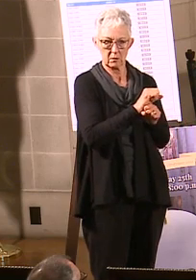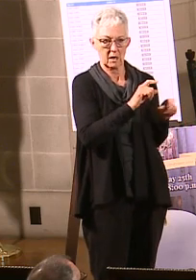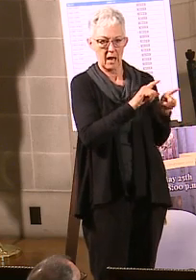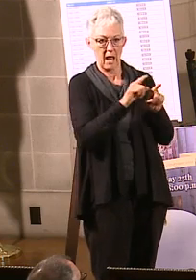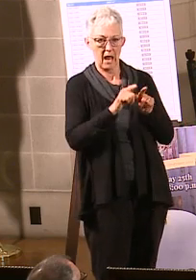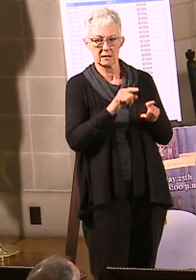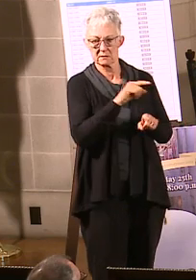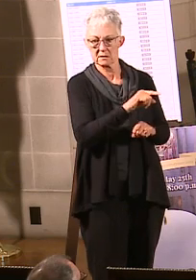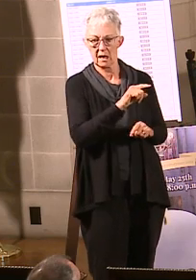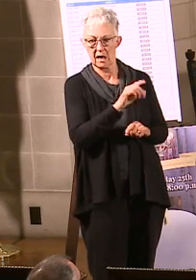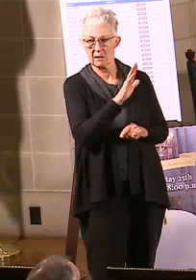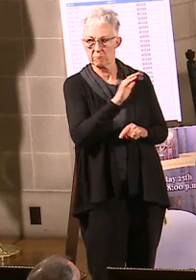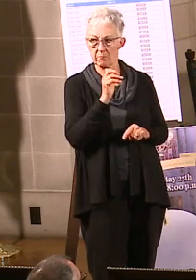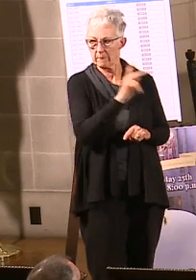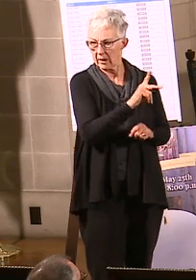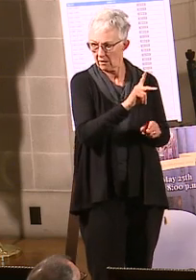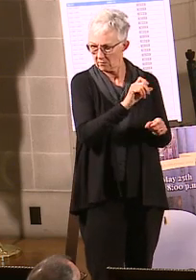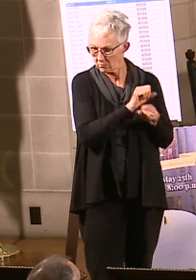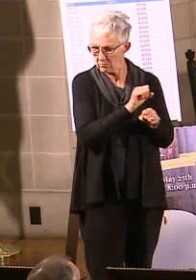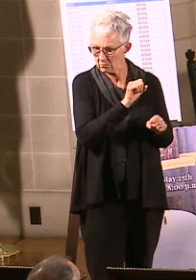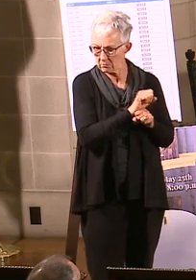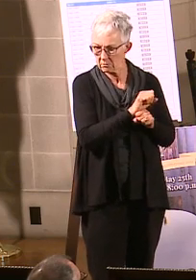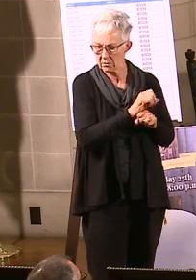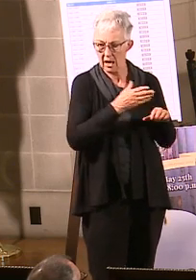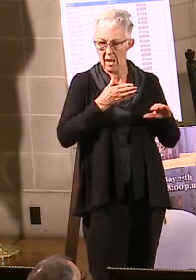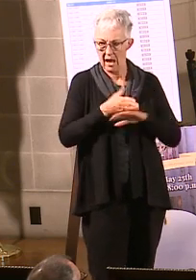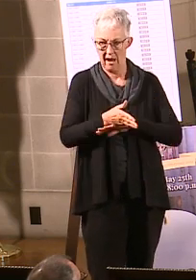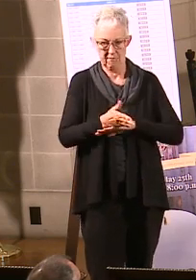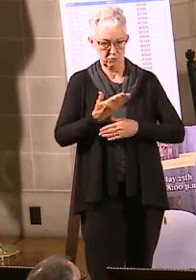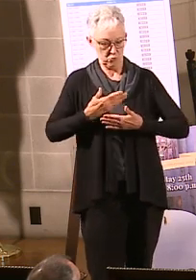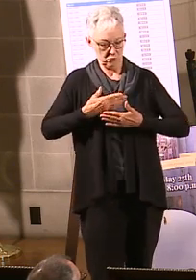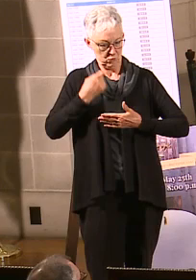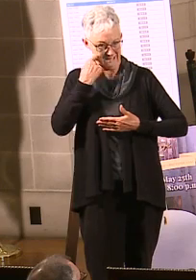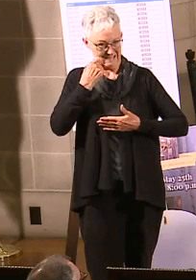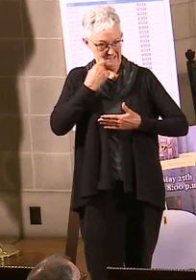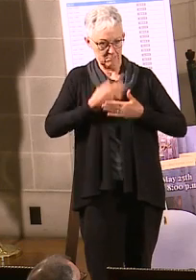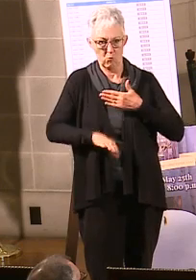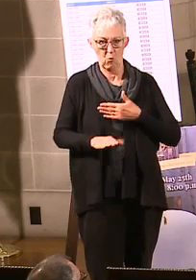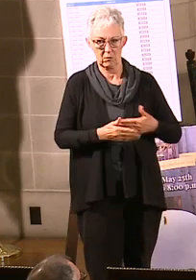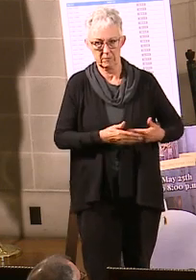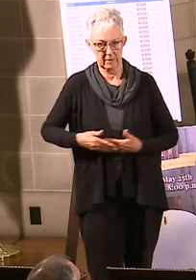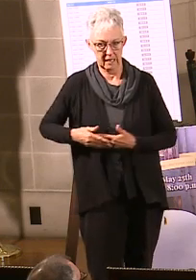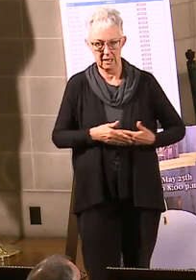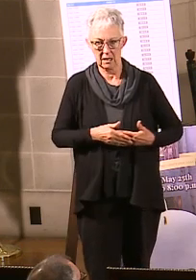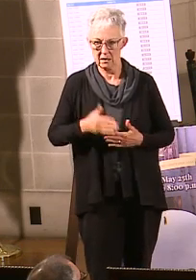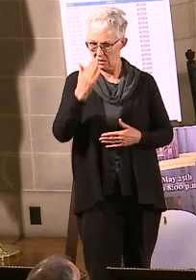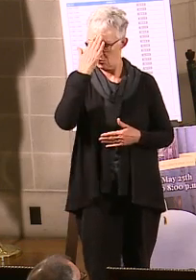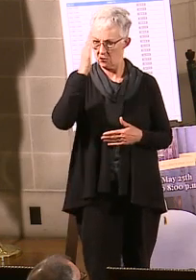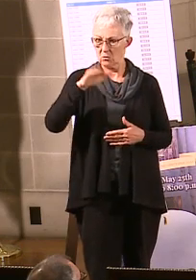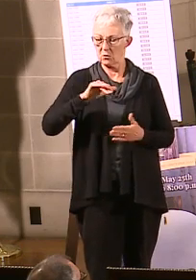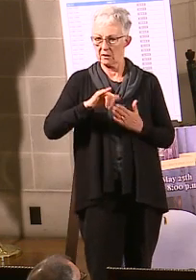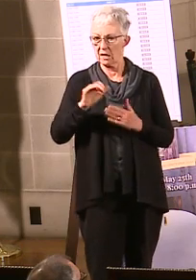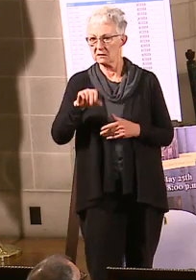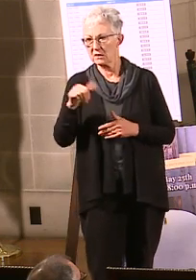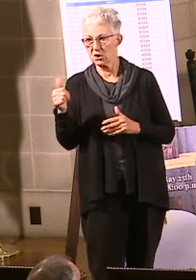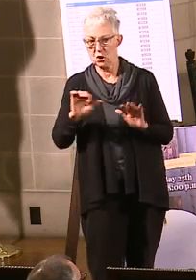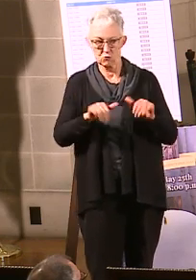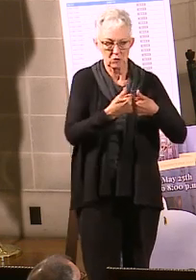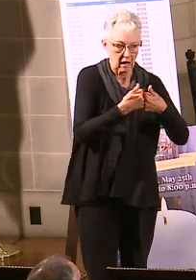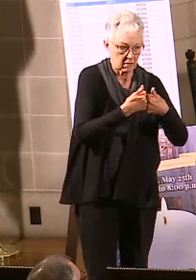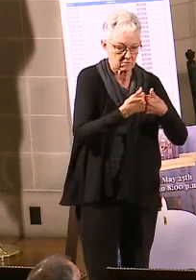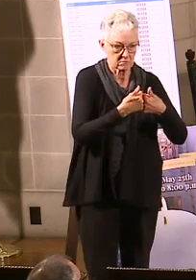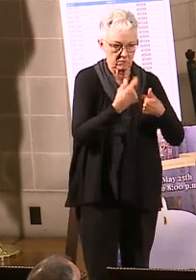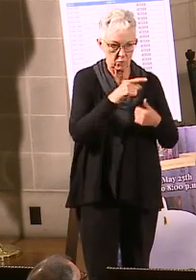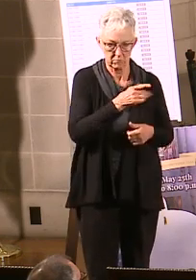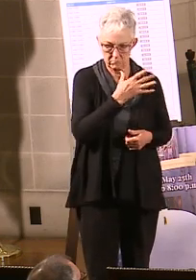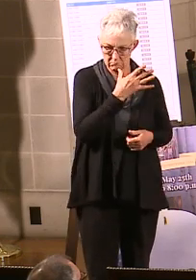they're returning to the workforce after childbirth. We know, again, that this is another unique challenge that moms in